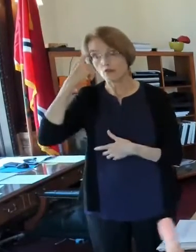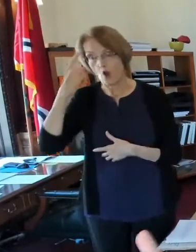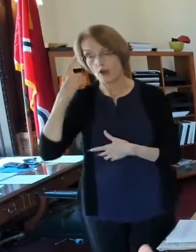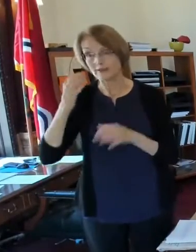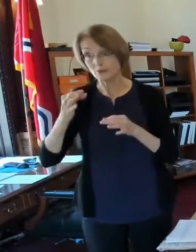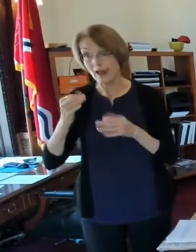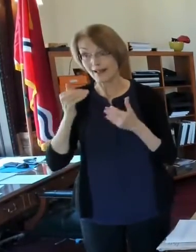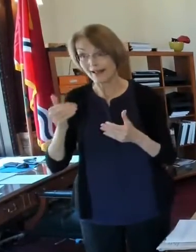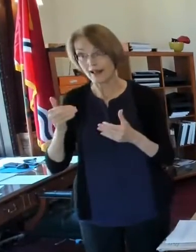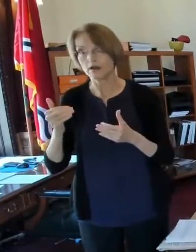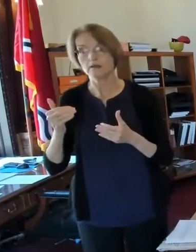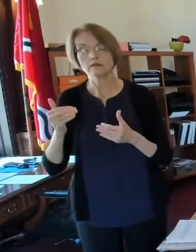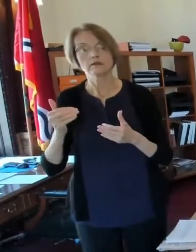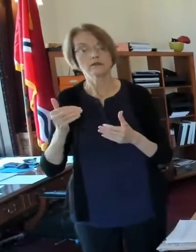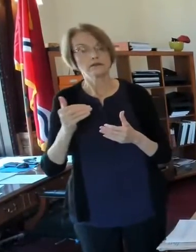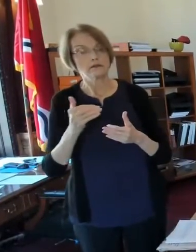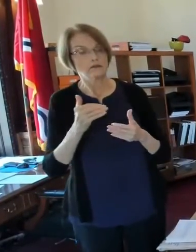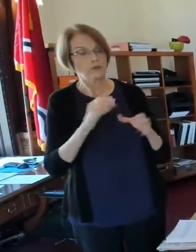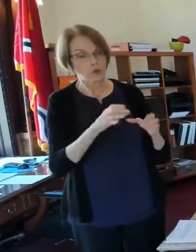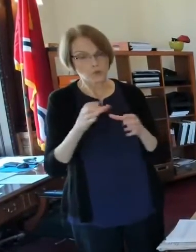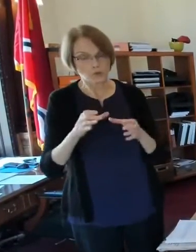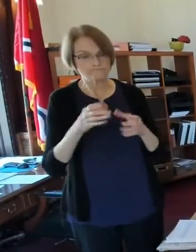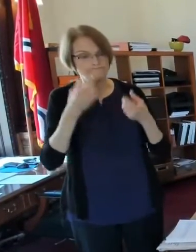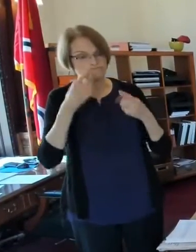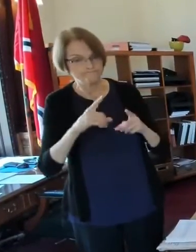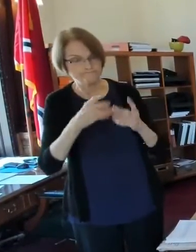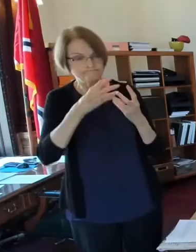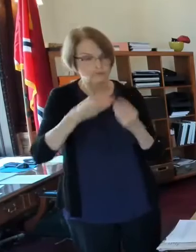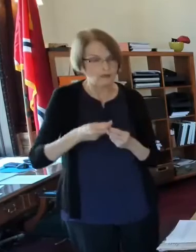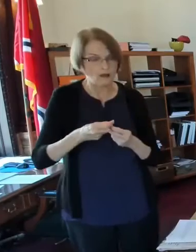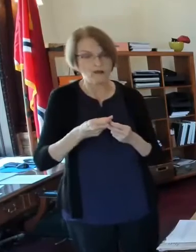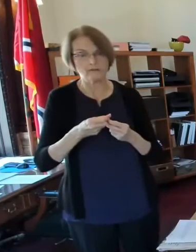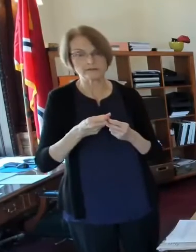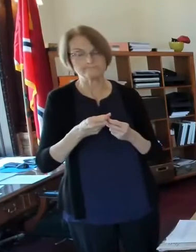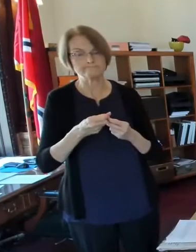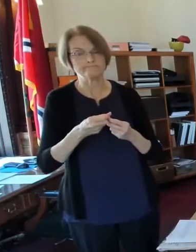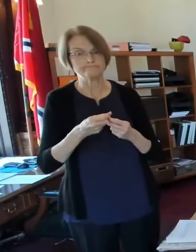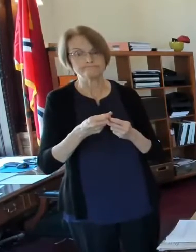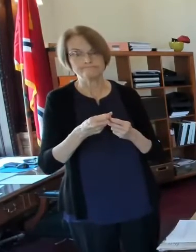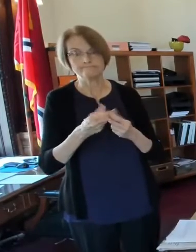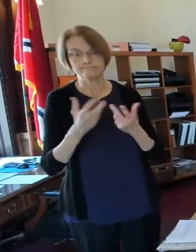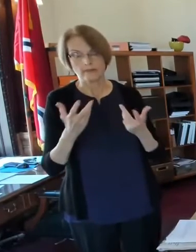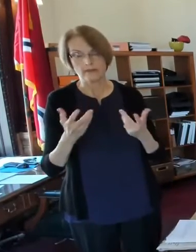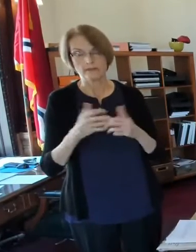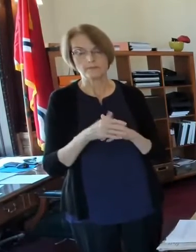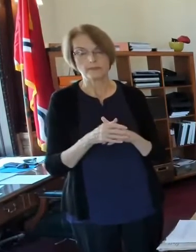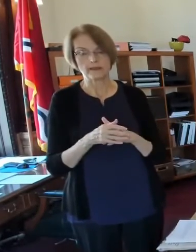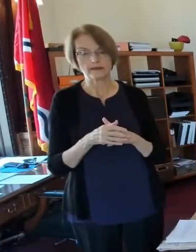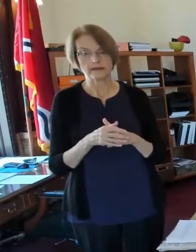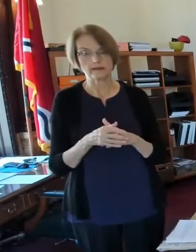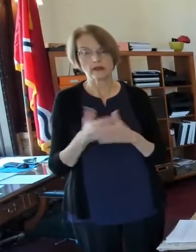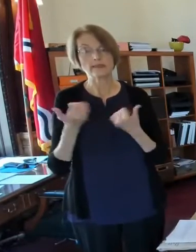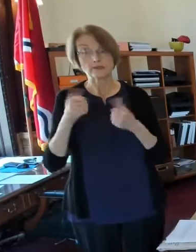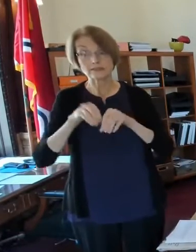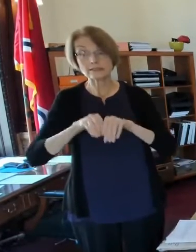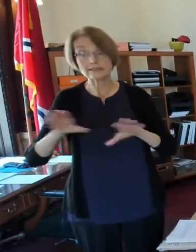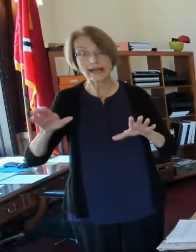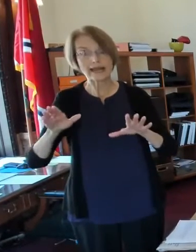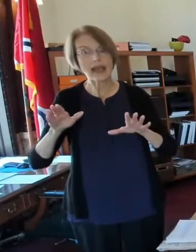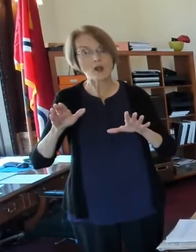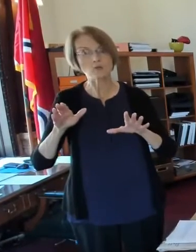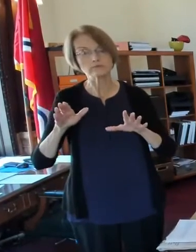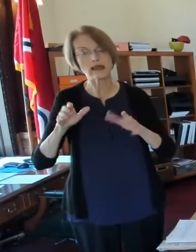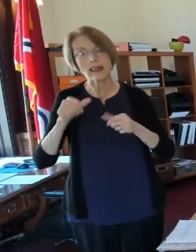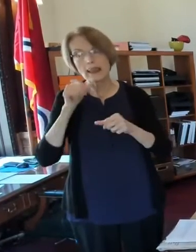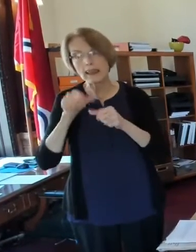got plea bargained, or resolved in some other way. They still are issuing jury notices.